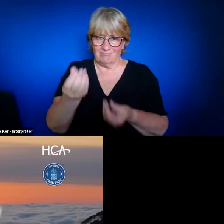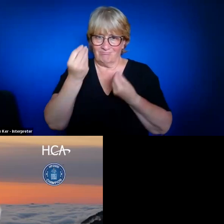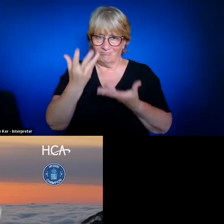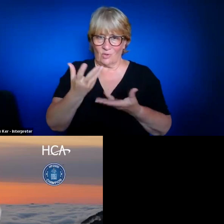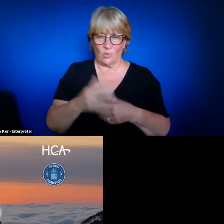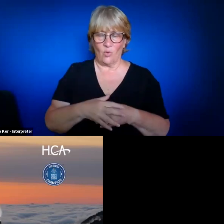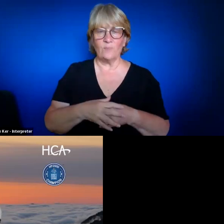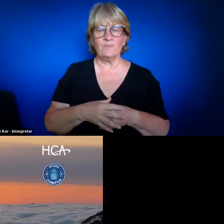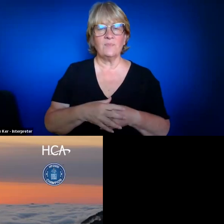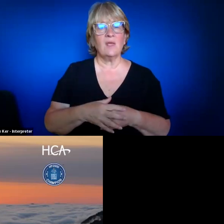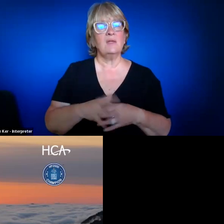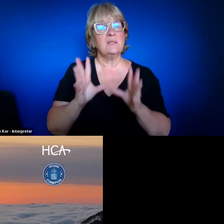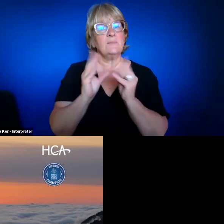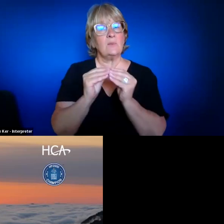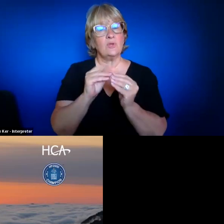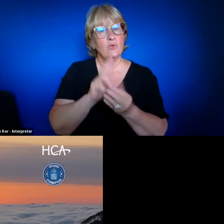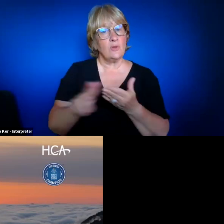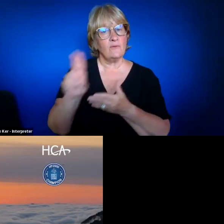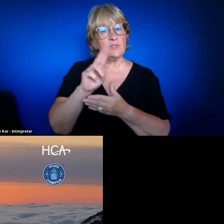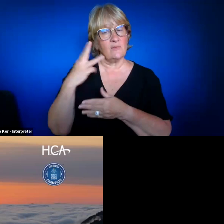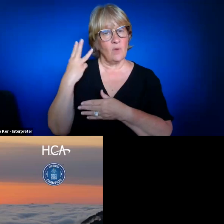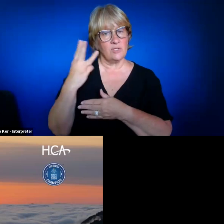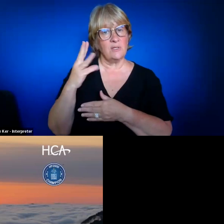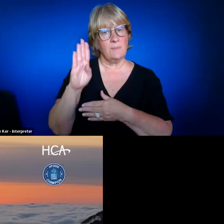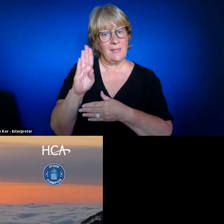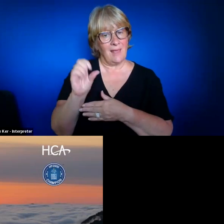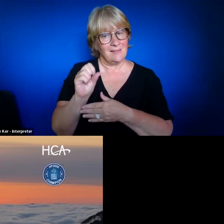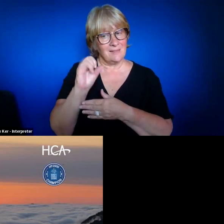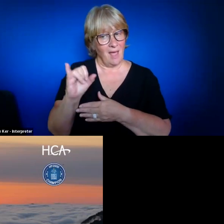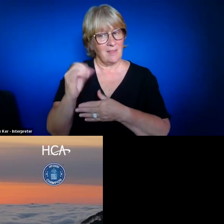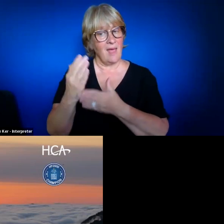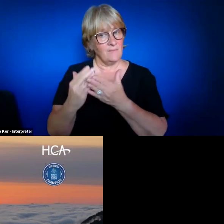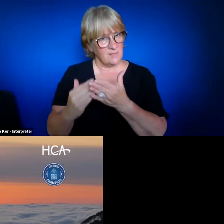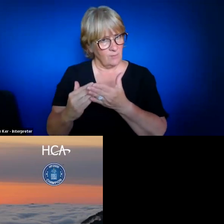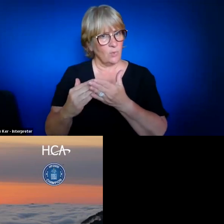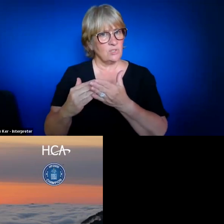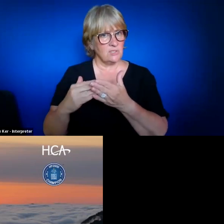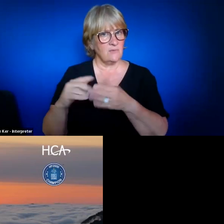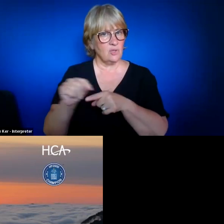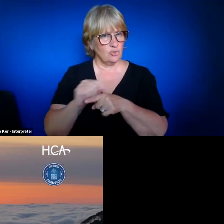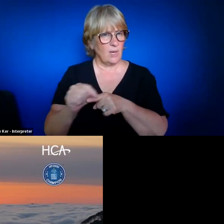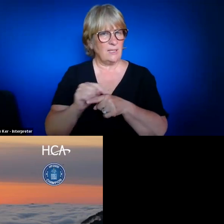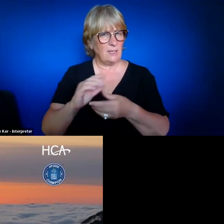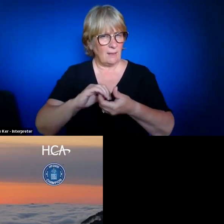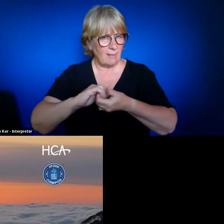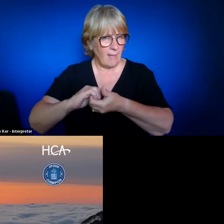with University of Washington and BHI, who do have some portions of the training collaborative pieces